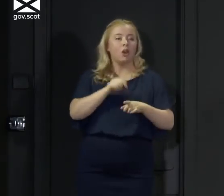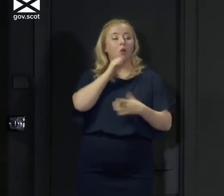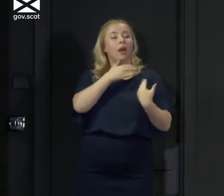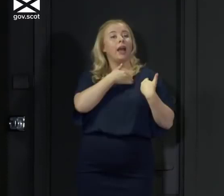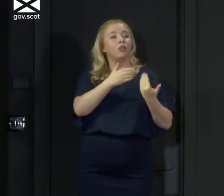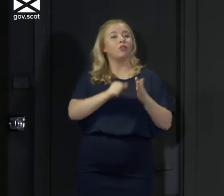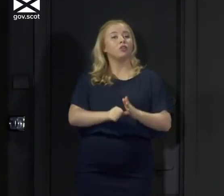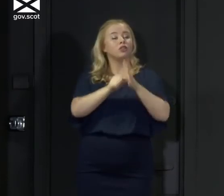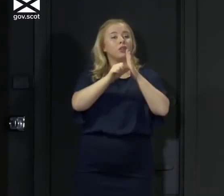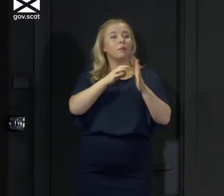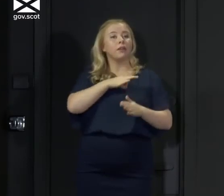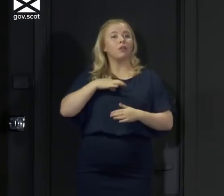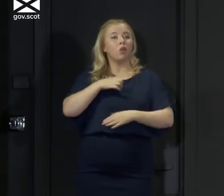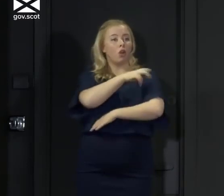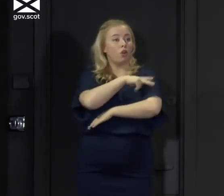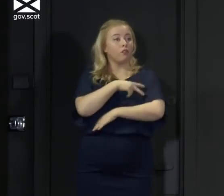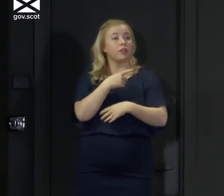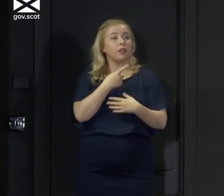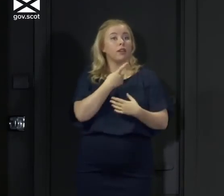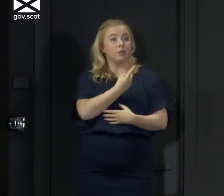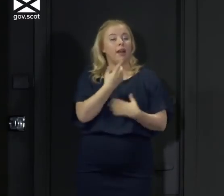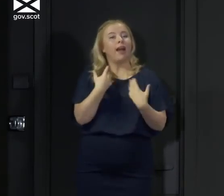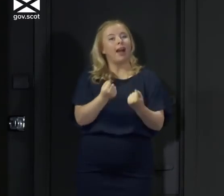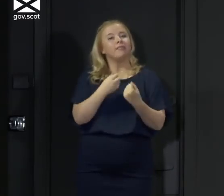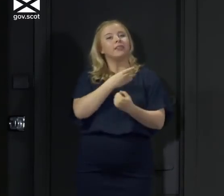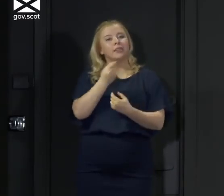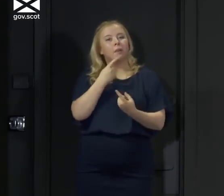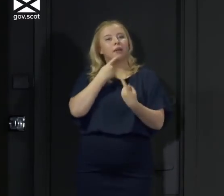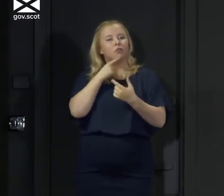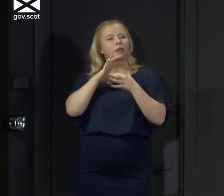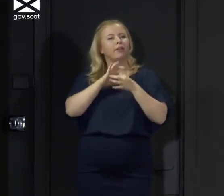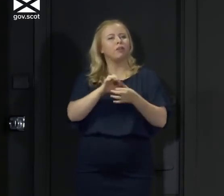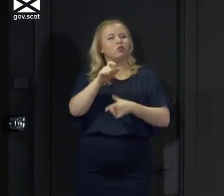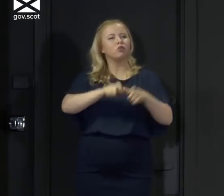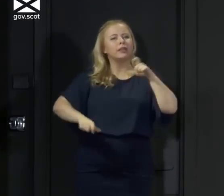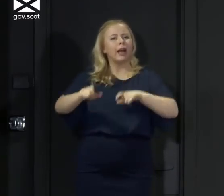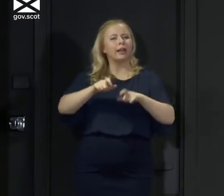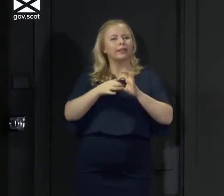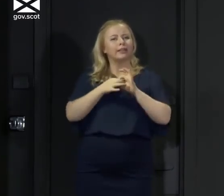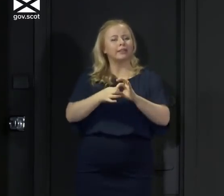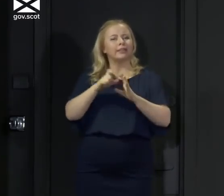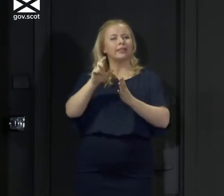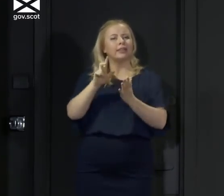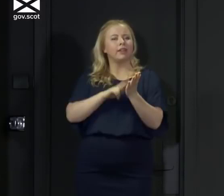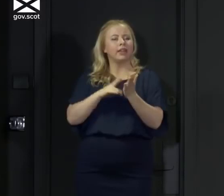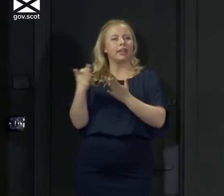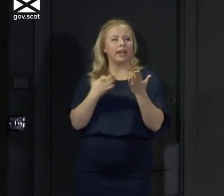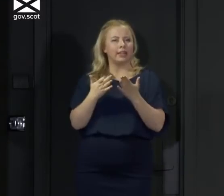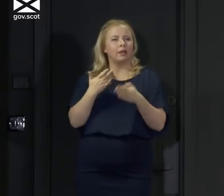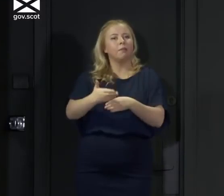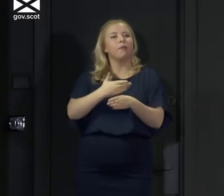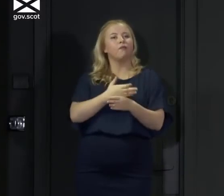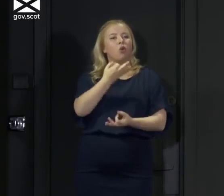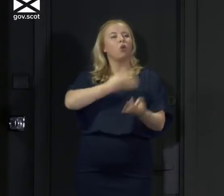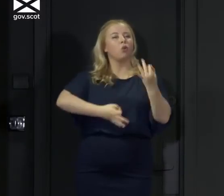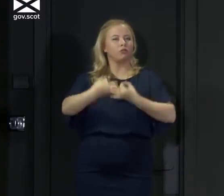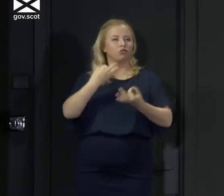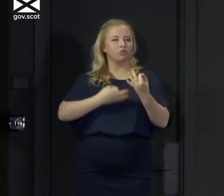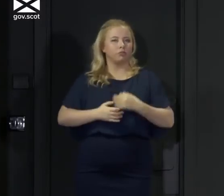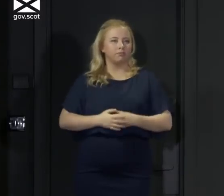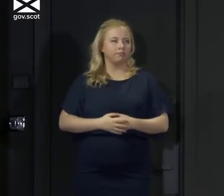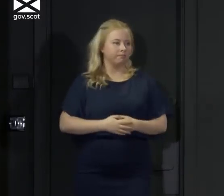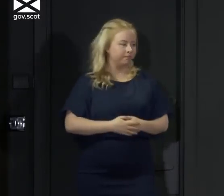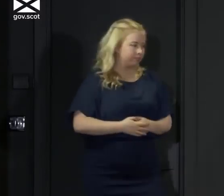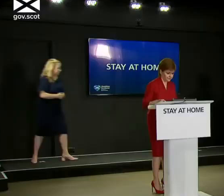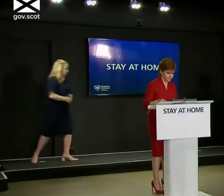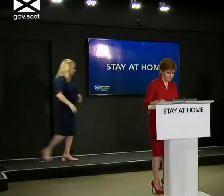the Chief Medical Officer, who's got some information on the science surrounding COVID-19 before, of course, moving to questions as